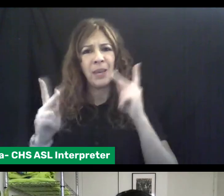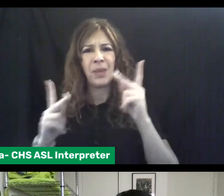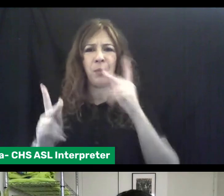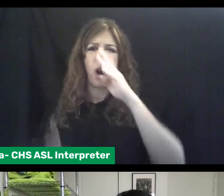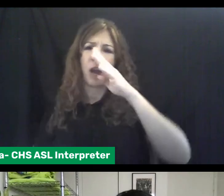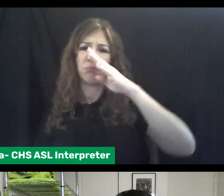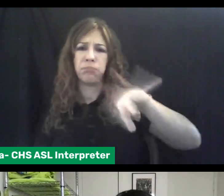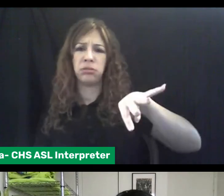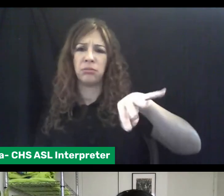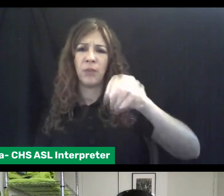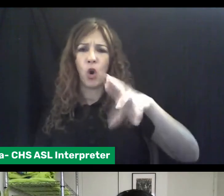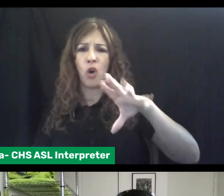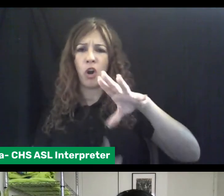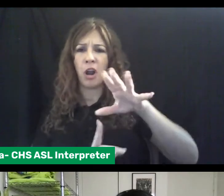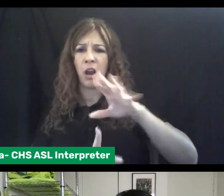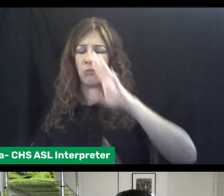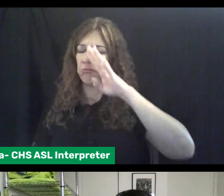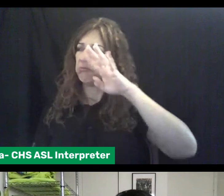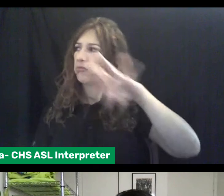o son